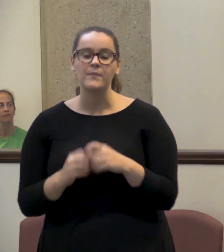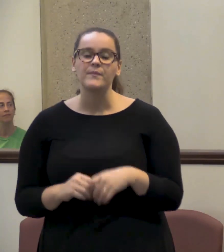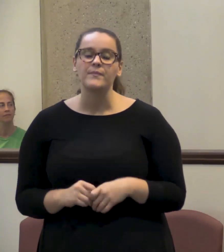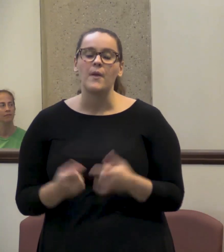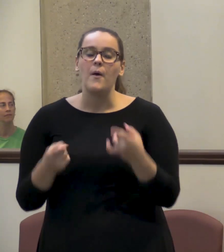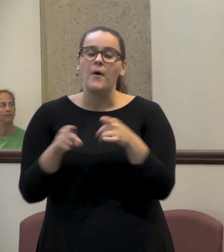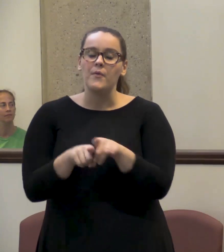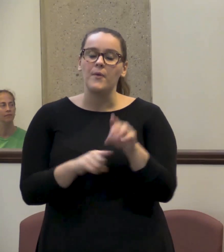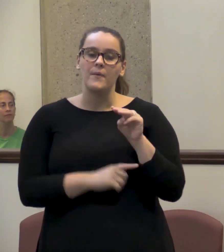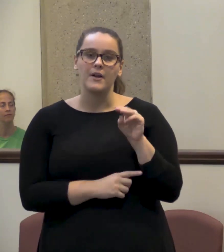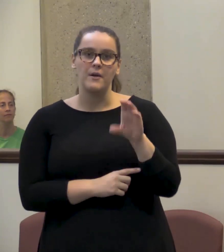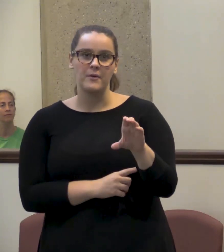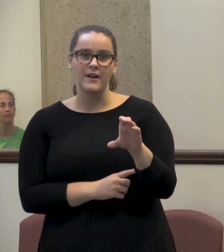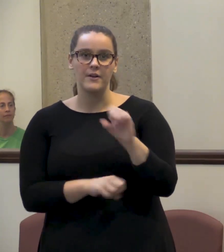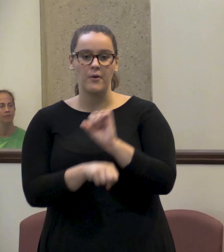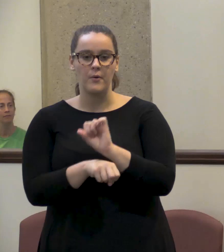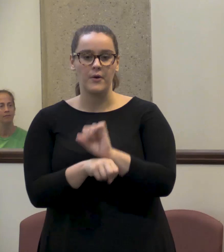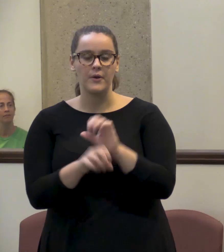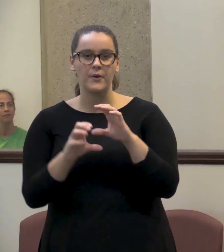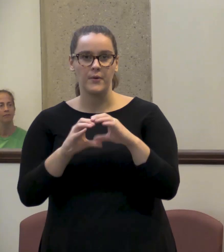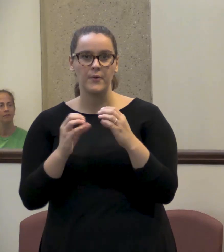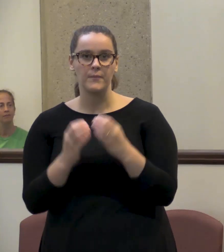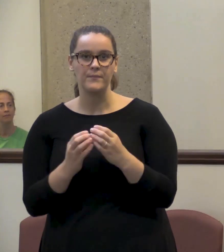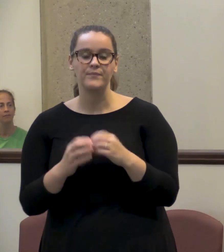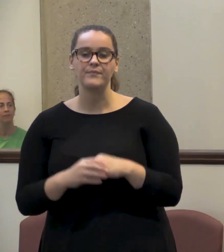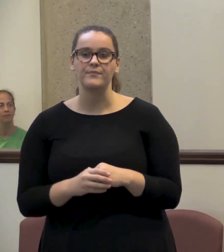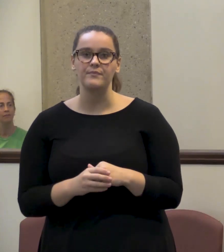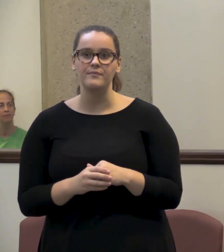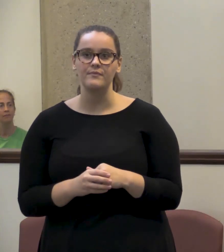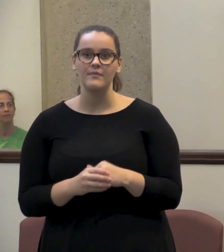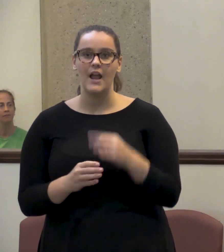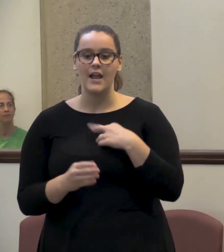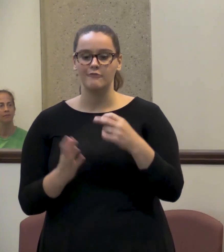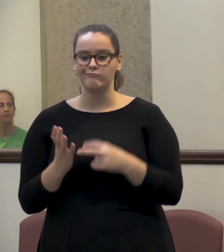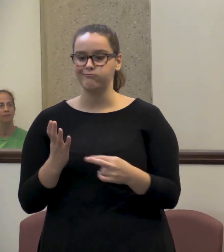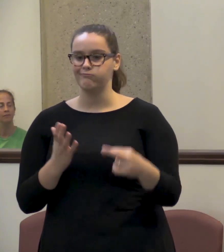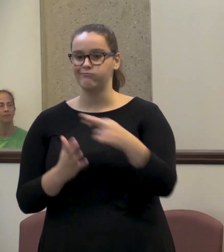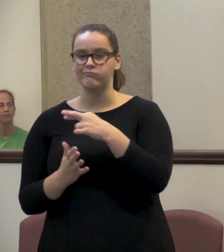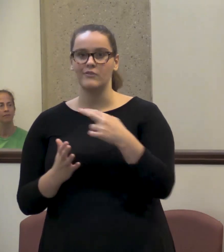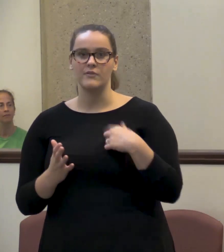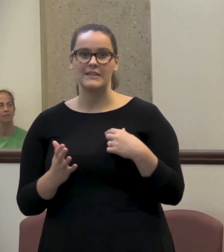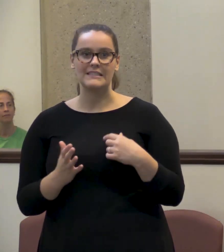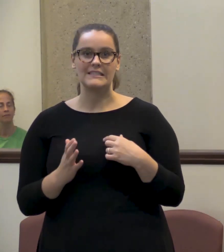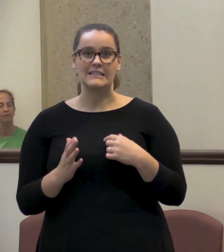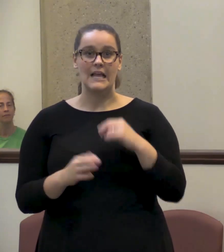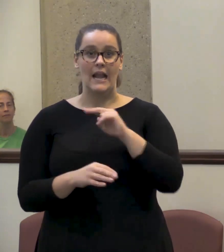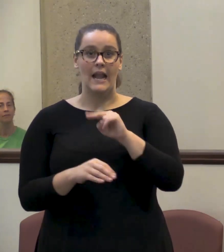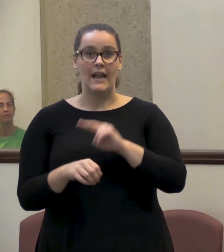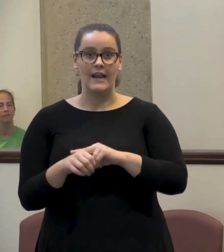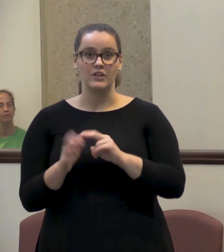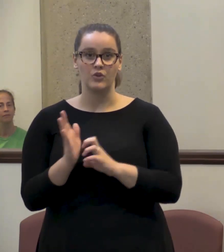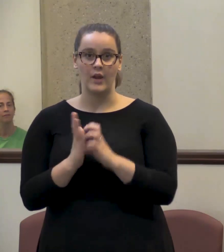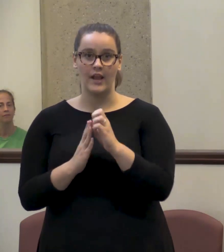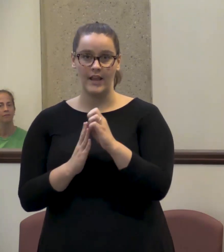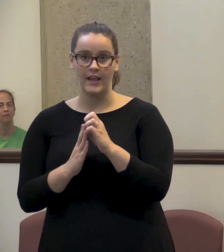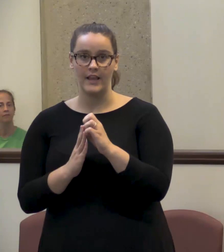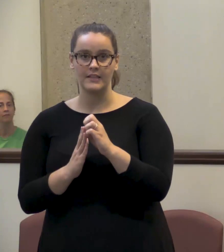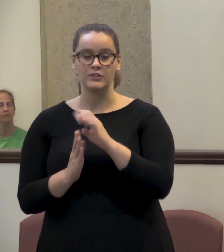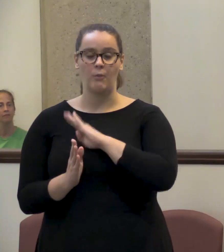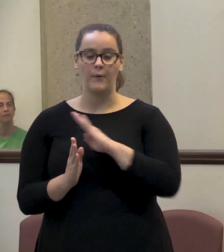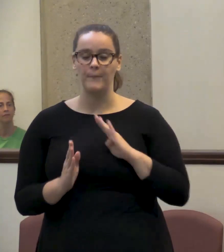County's Interfaith Community Working Group, and as the Internal Review Board of the National Cancer Institute and at NIH. So please